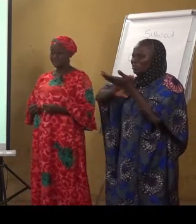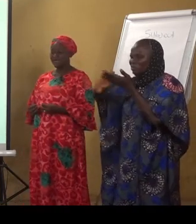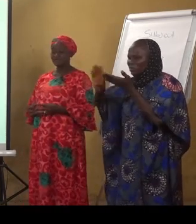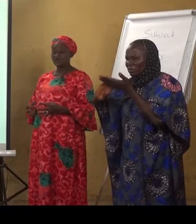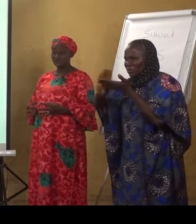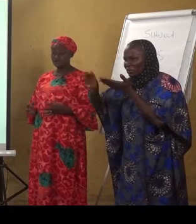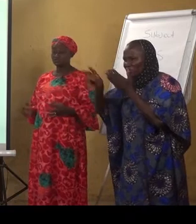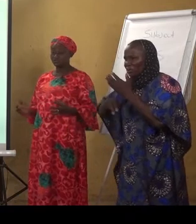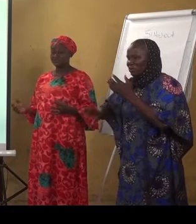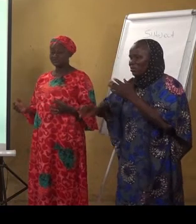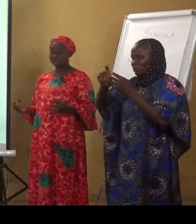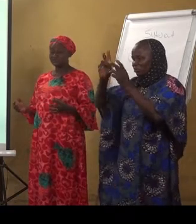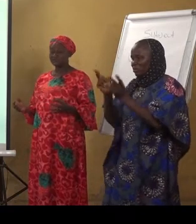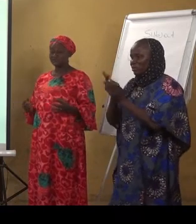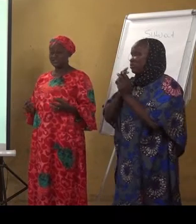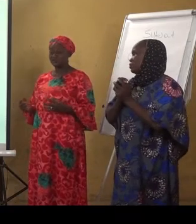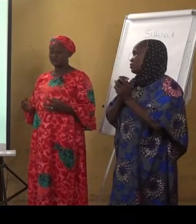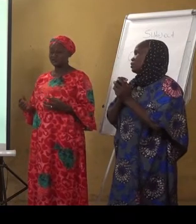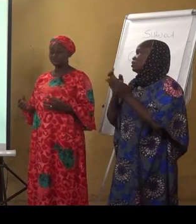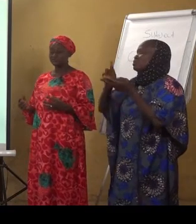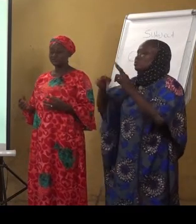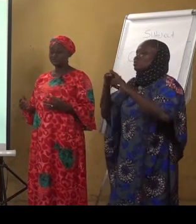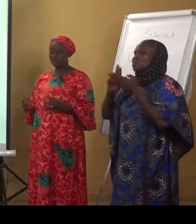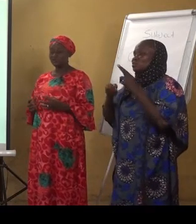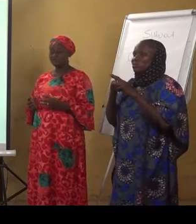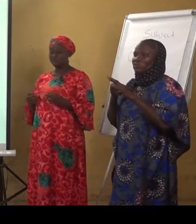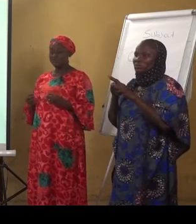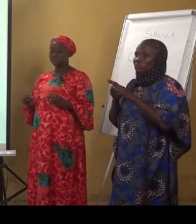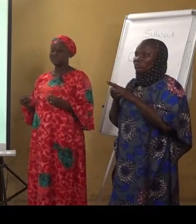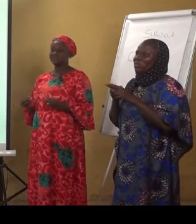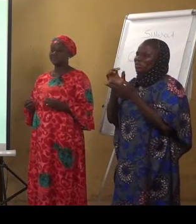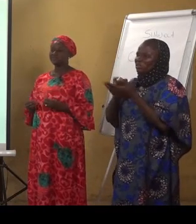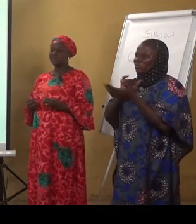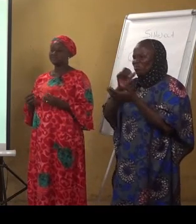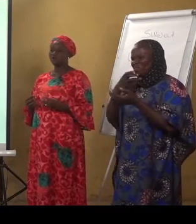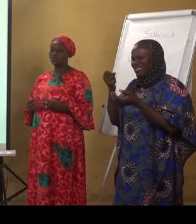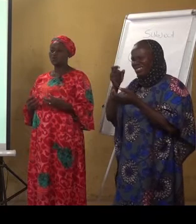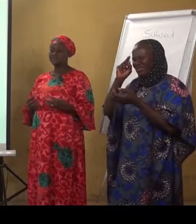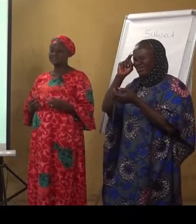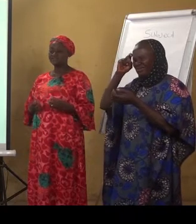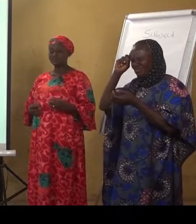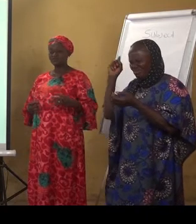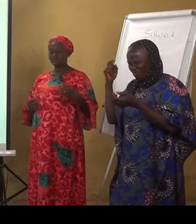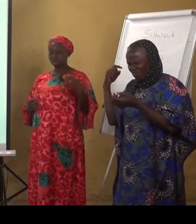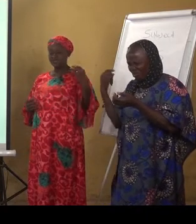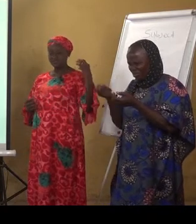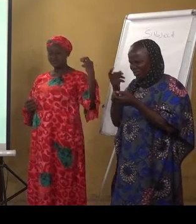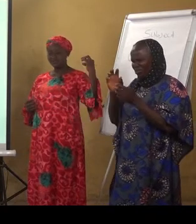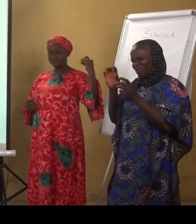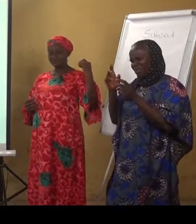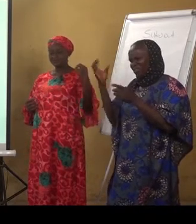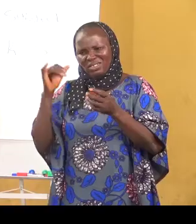forgiveness actually took place. The relationship, that was the main thing that Paul wanted